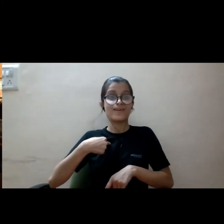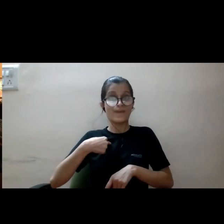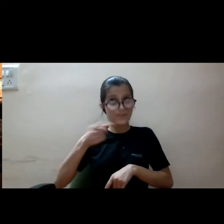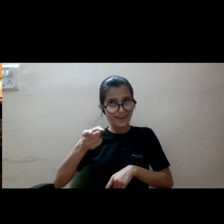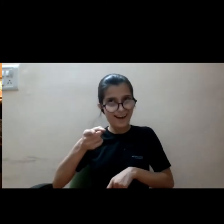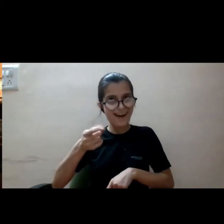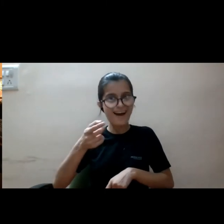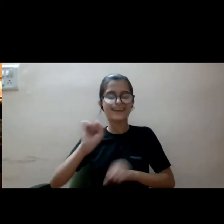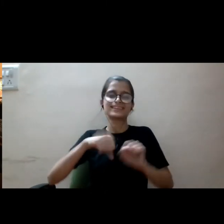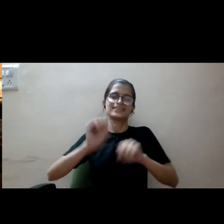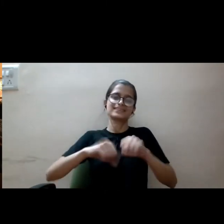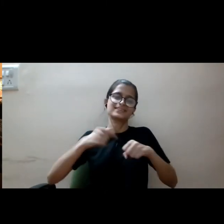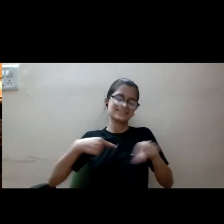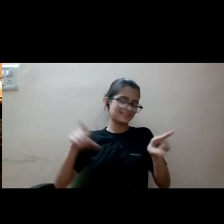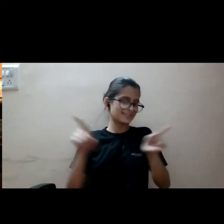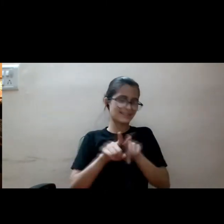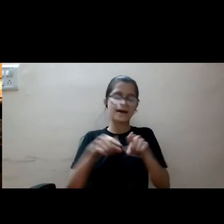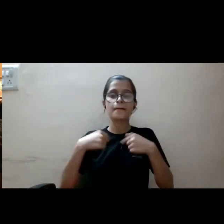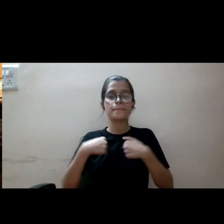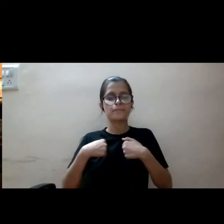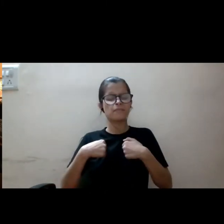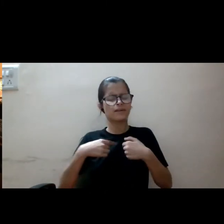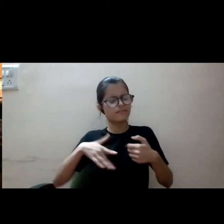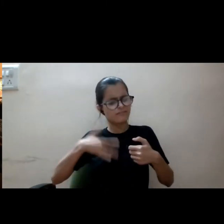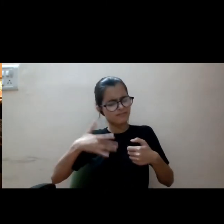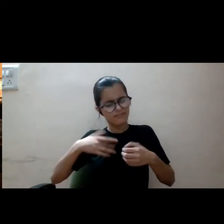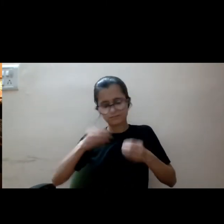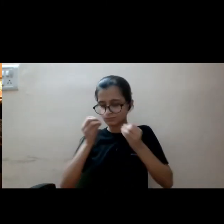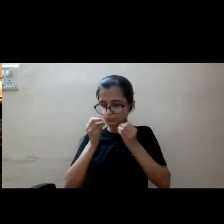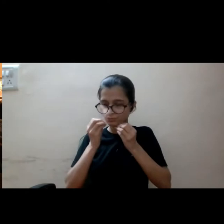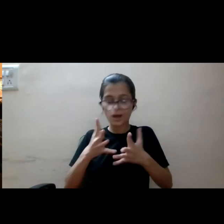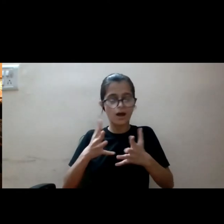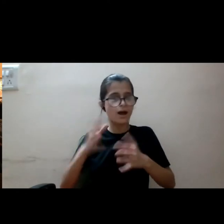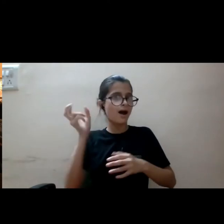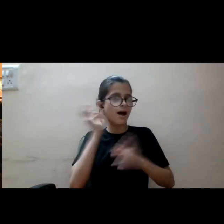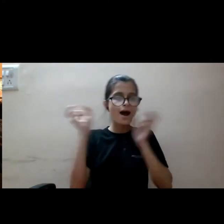am. And it is just fascinating to listen to